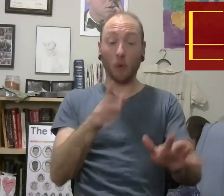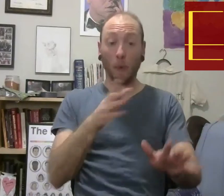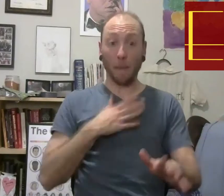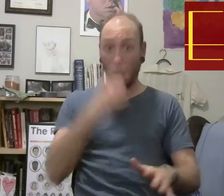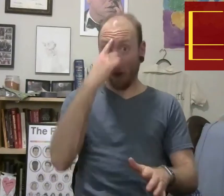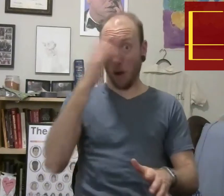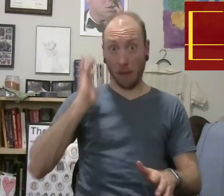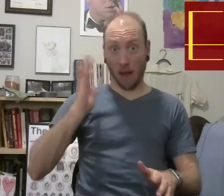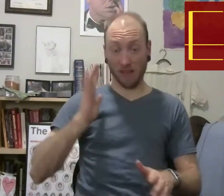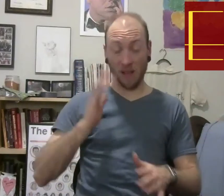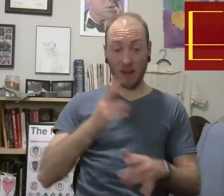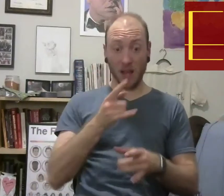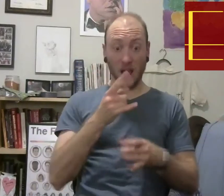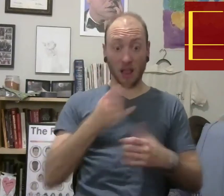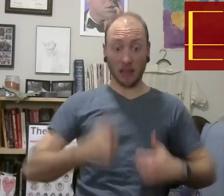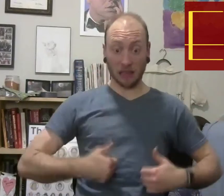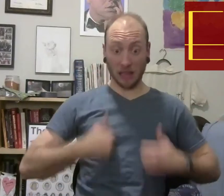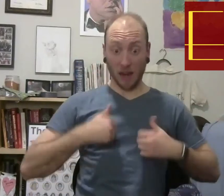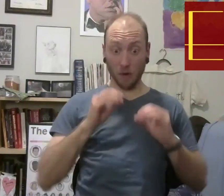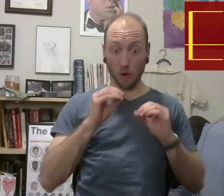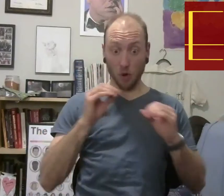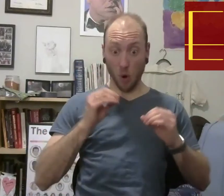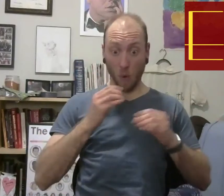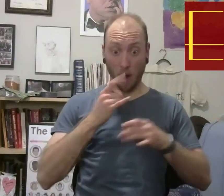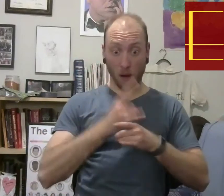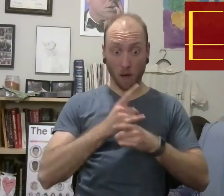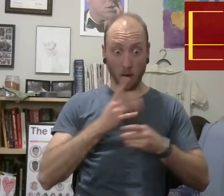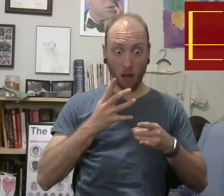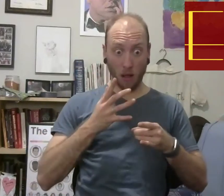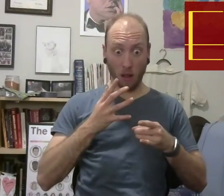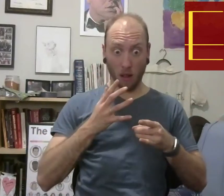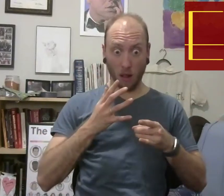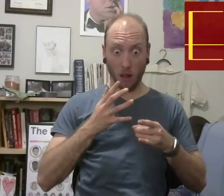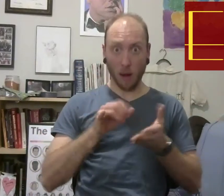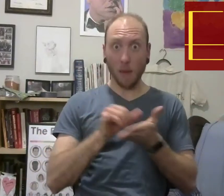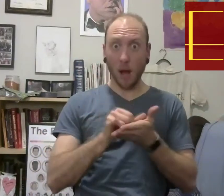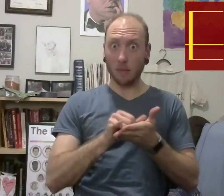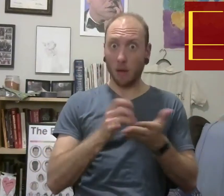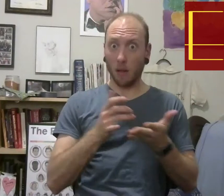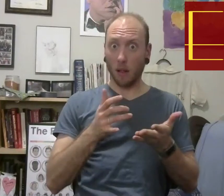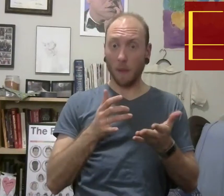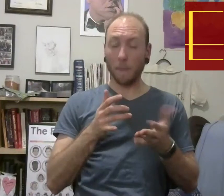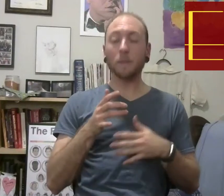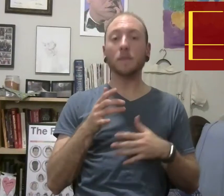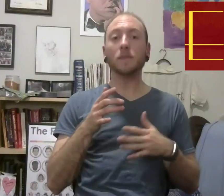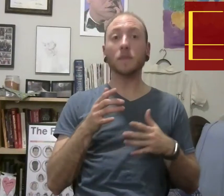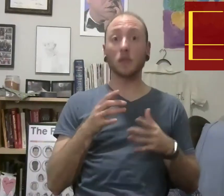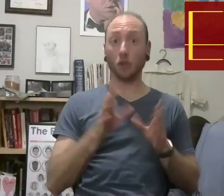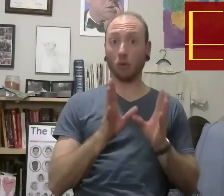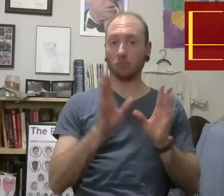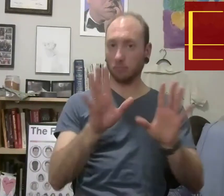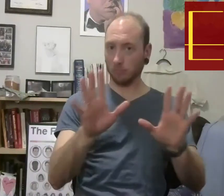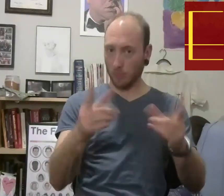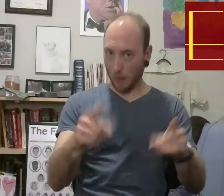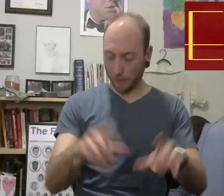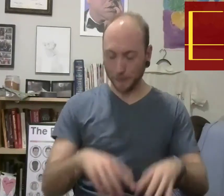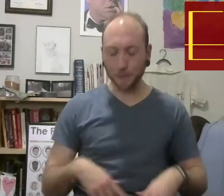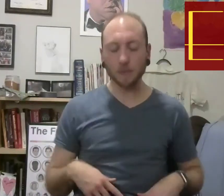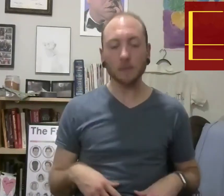And what happened was, at the end of the meeting, it I